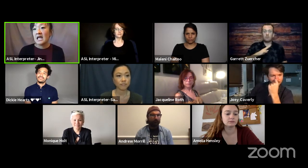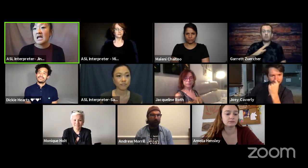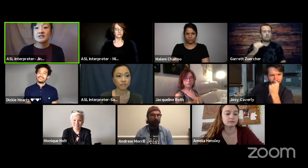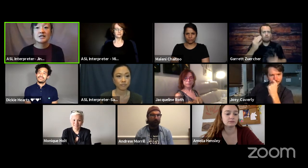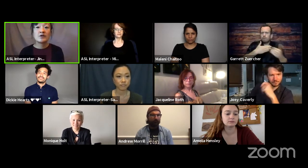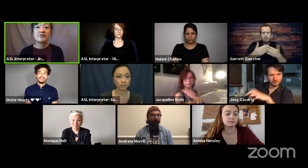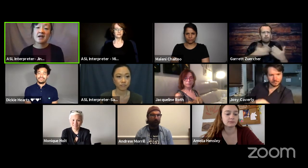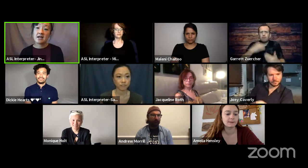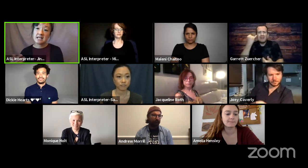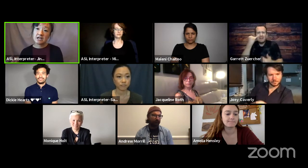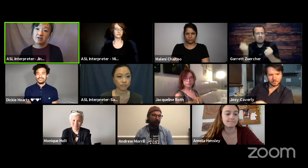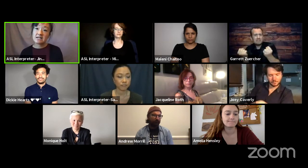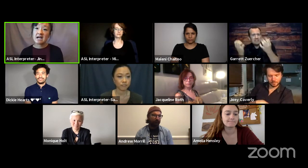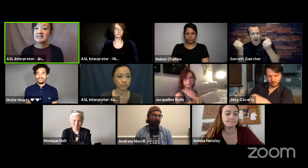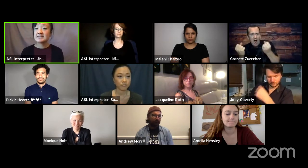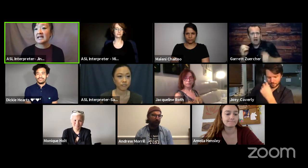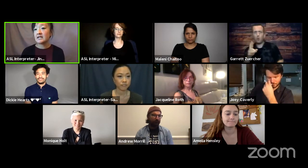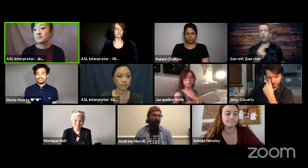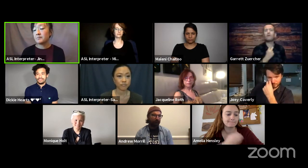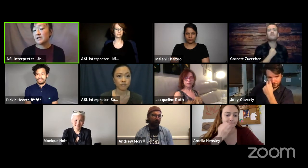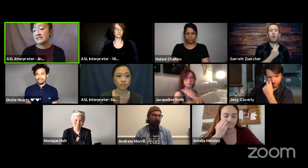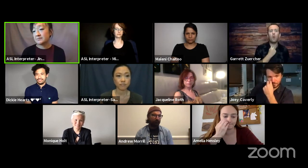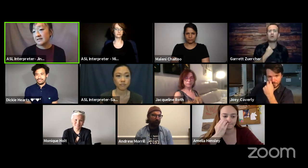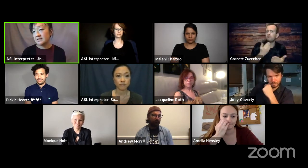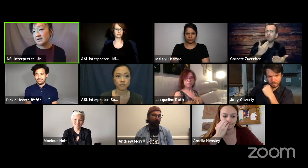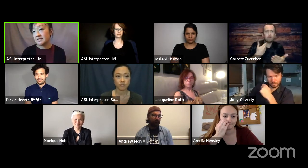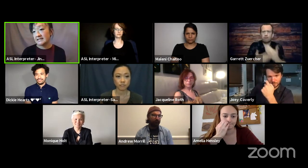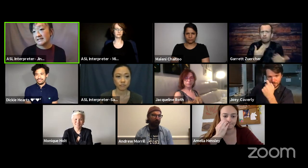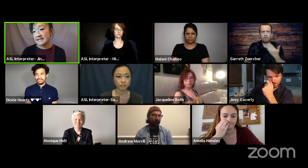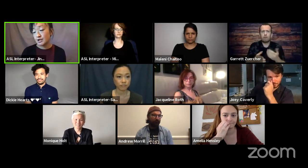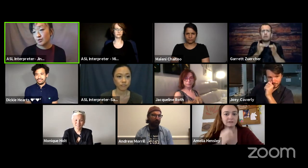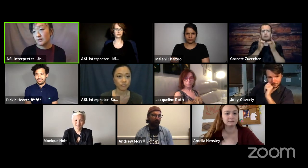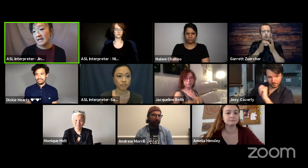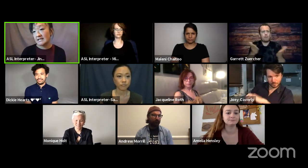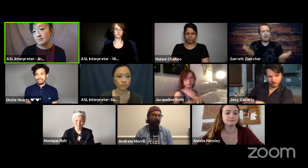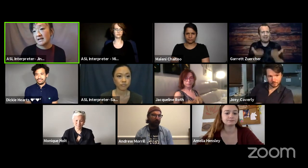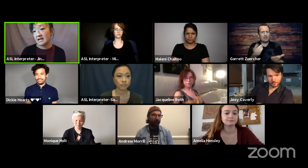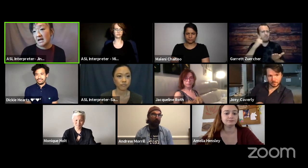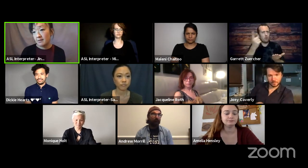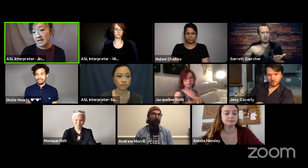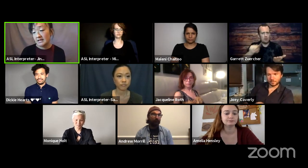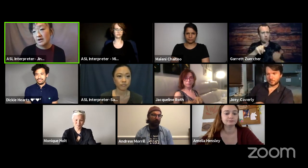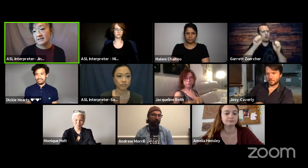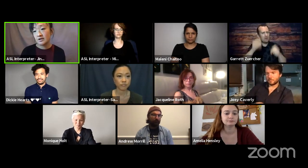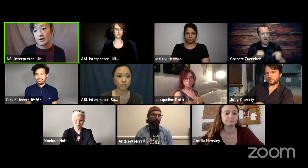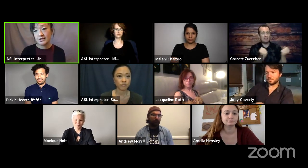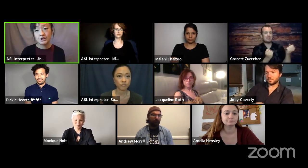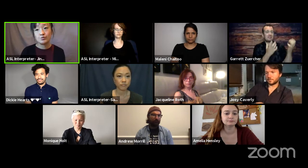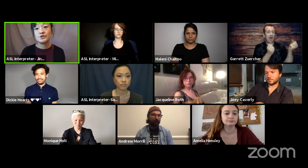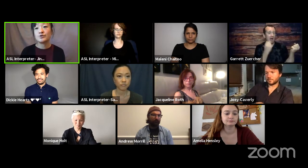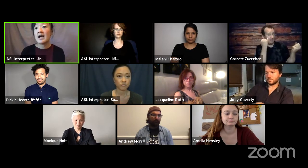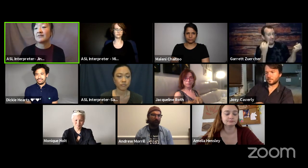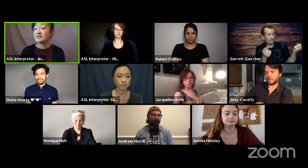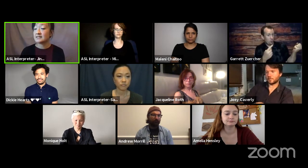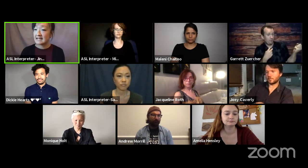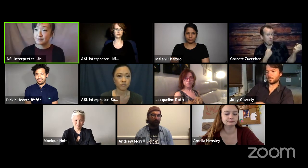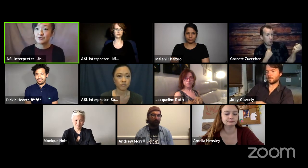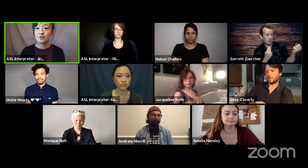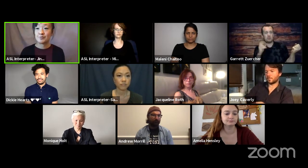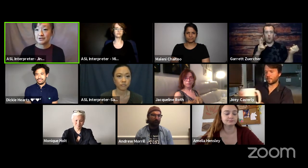So if a hearing non-signing participant of tonight's discussion would like to make a comment or ask a question, we do have sign language interpreters